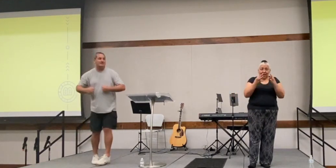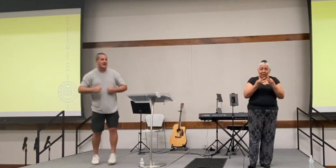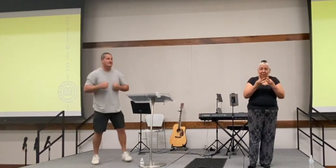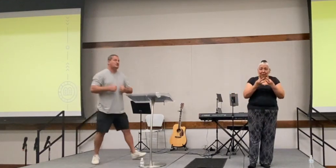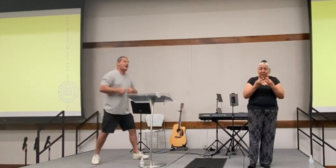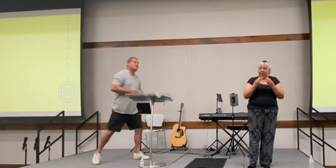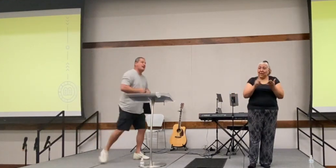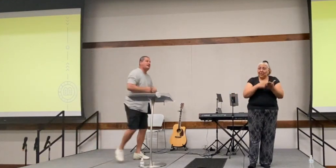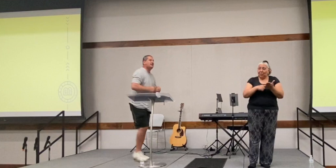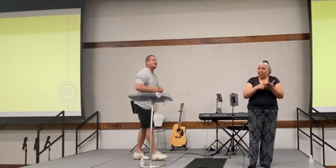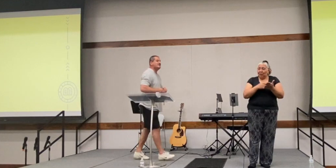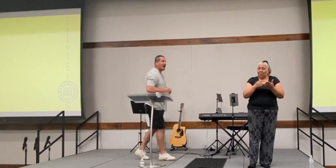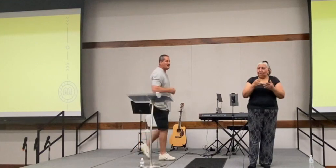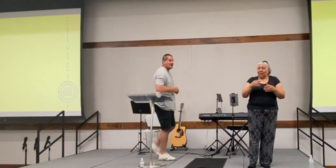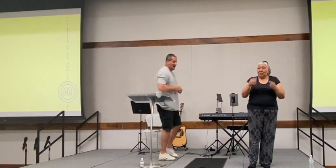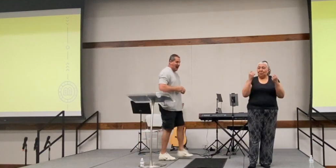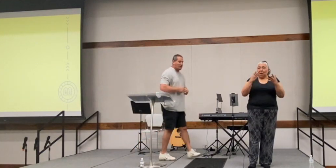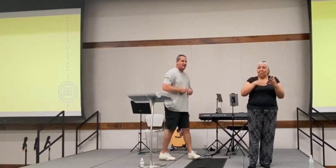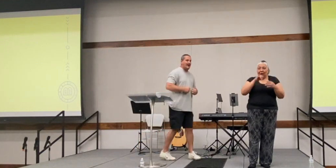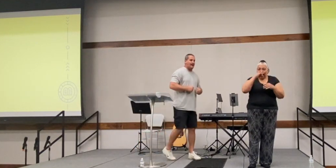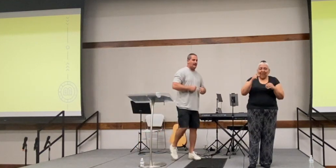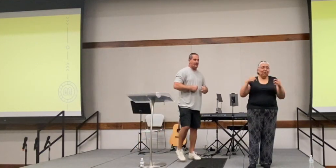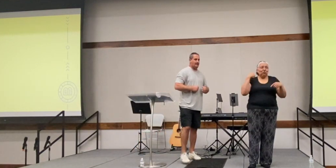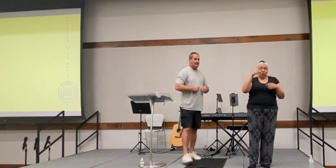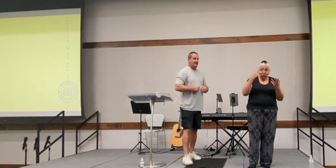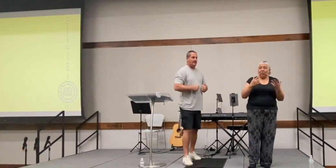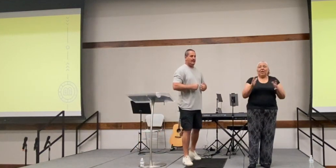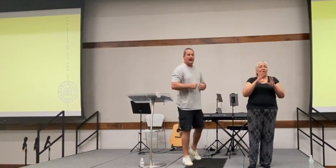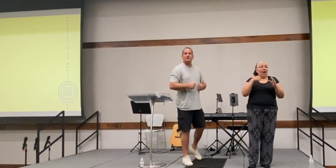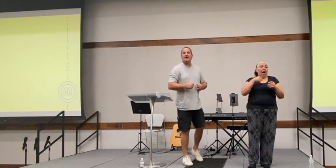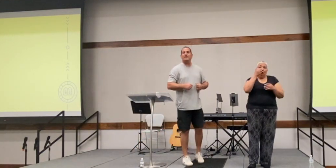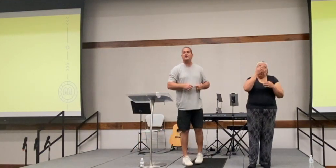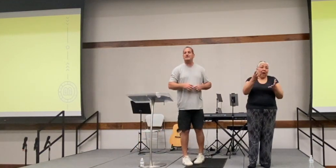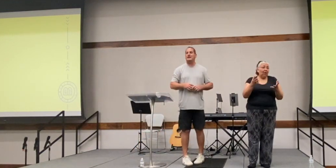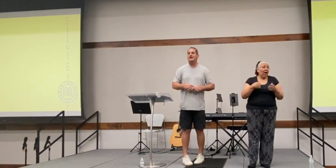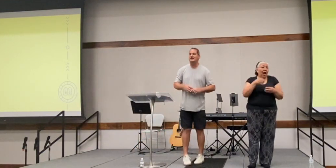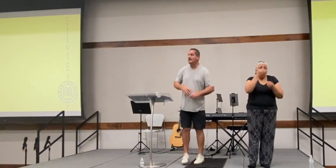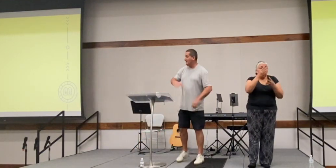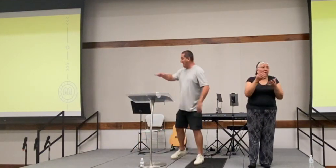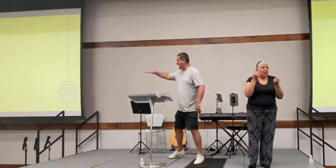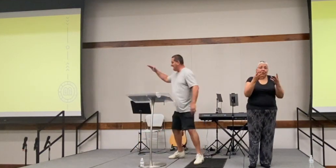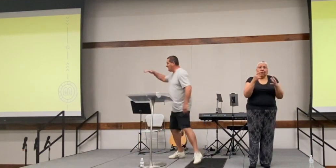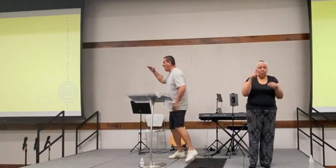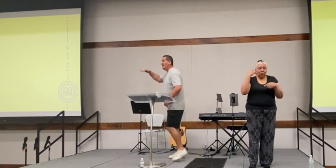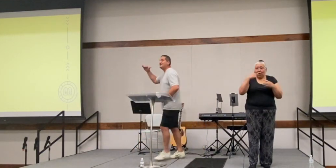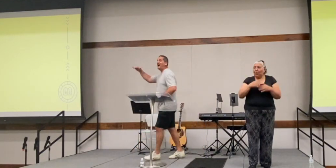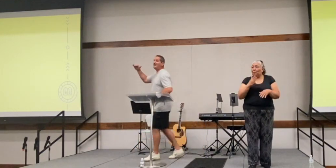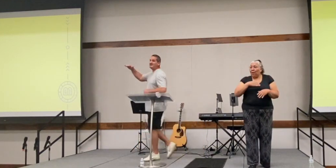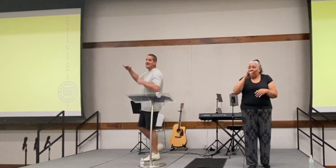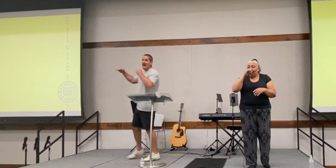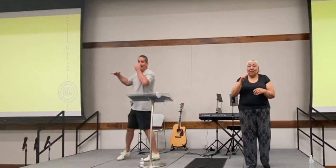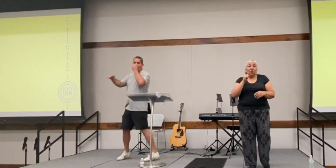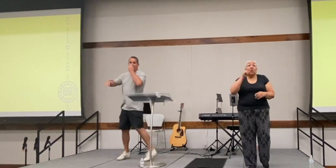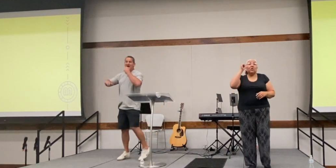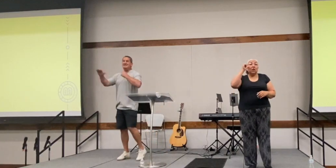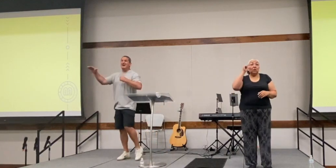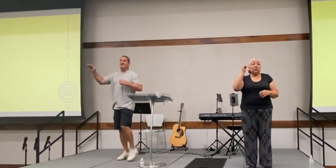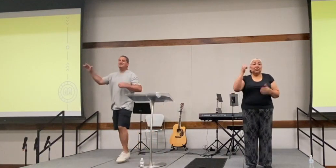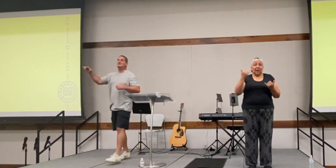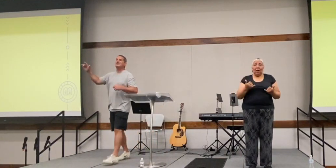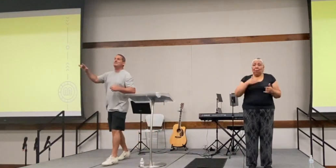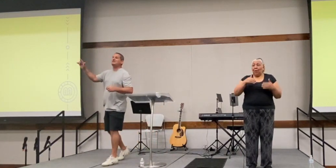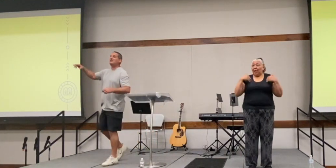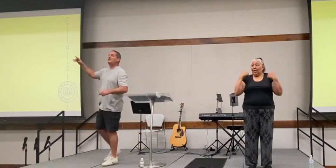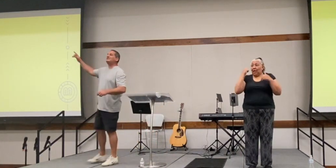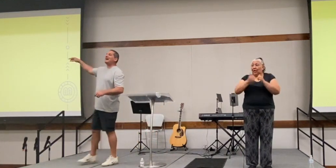And sometimes it drives my kids nuts. I don't care. I don't care if it drives my kids nuts. My kids are adults now. My